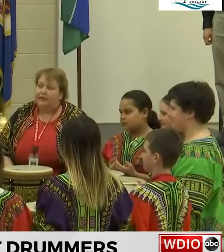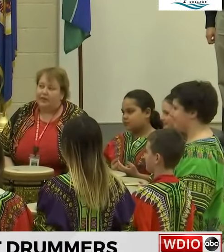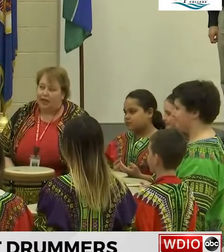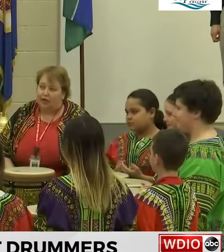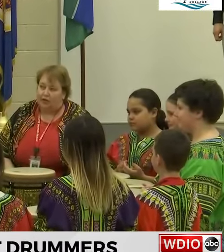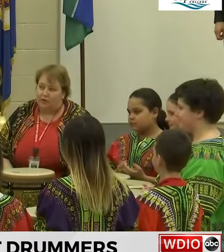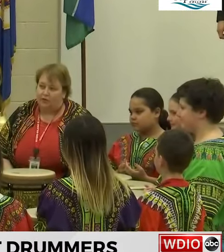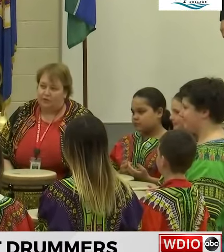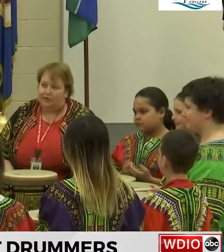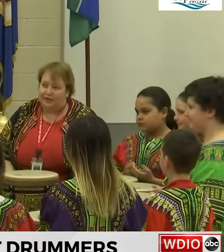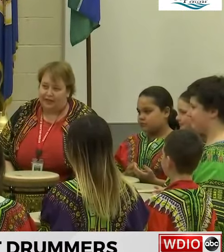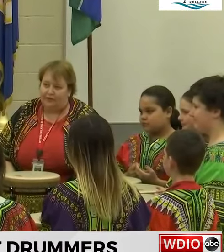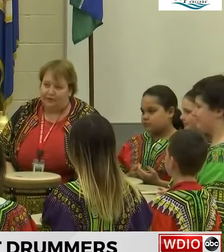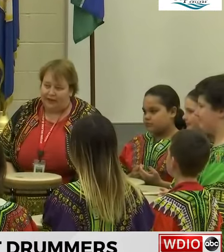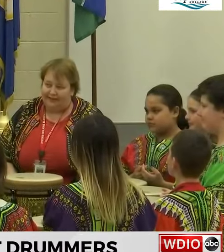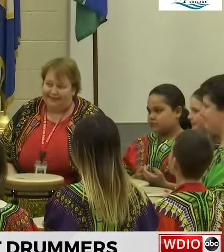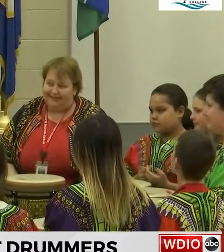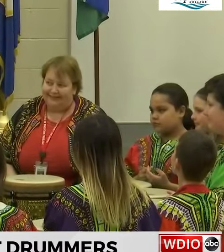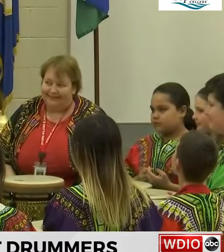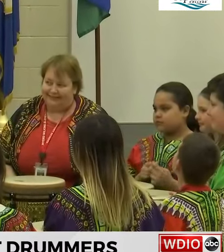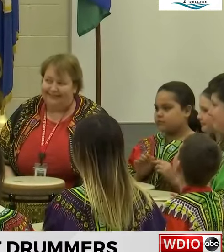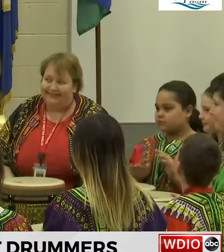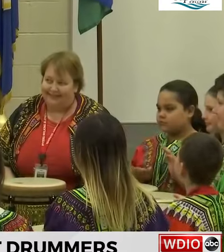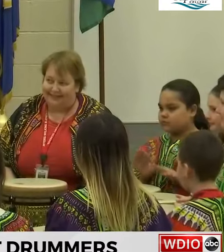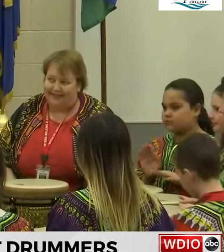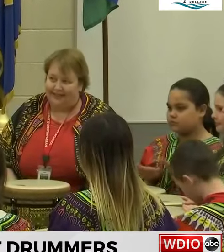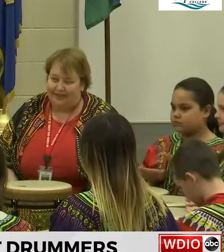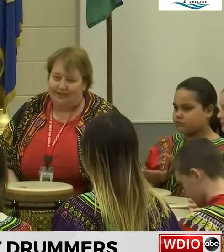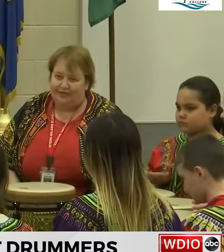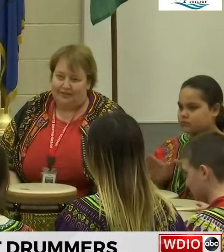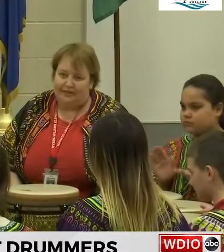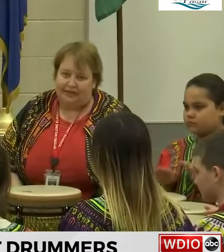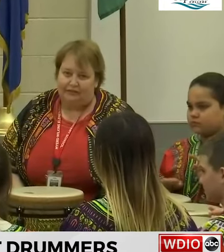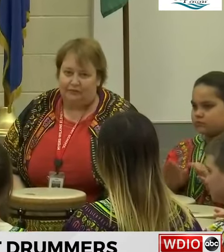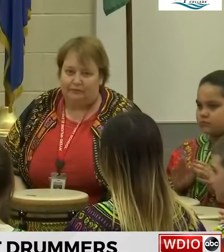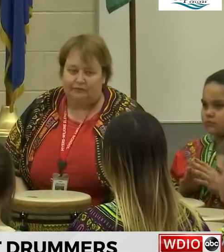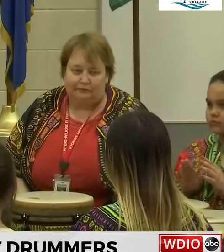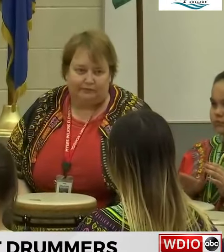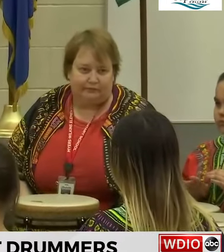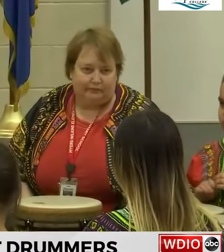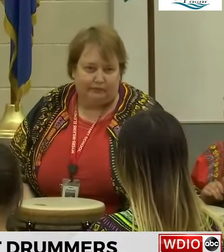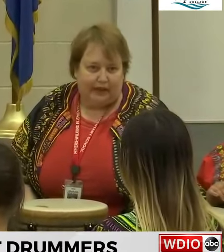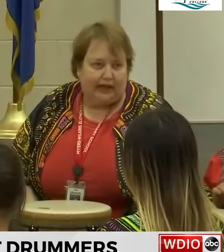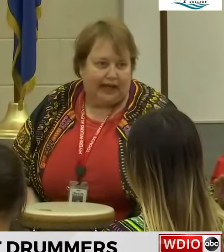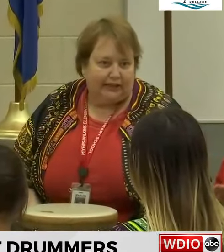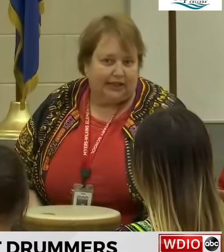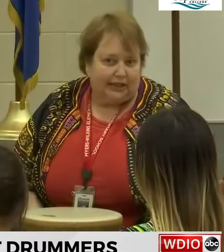Thank you.